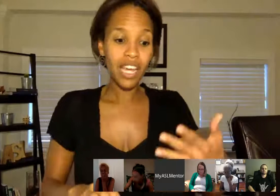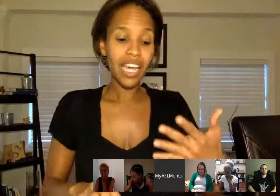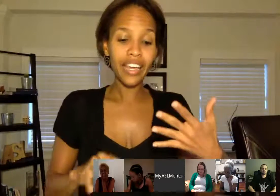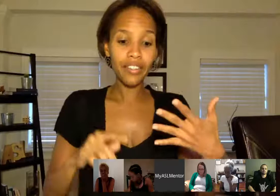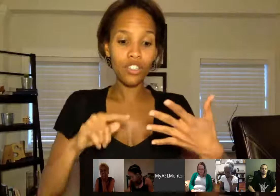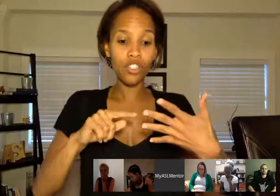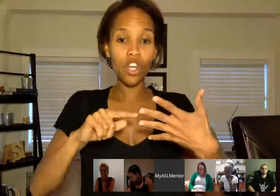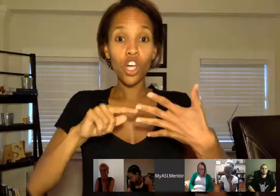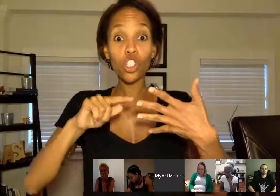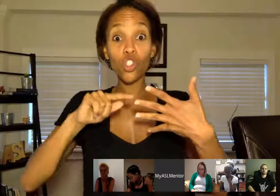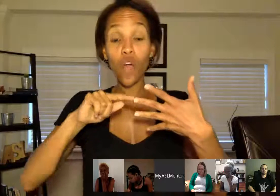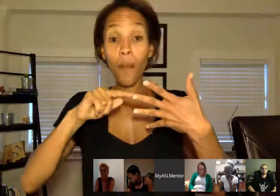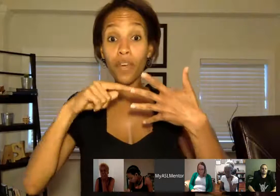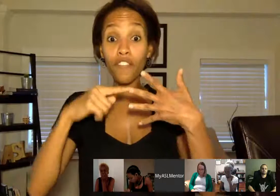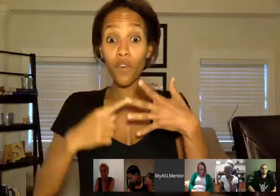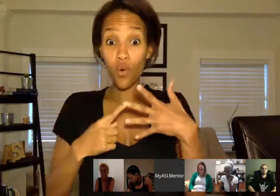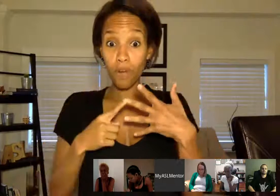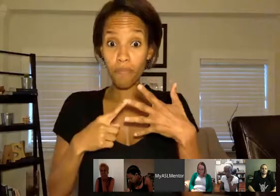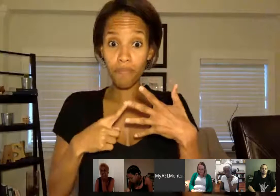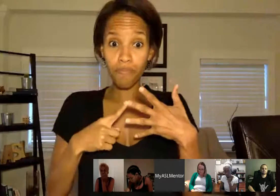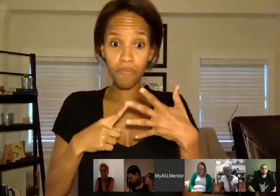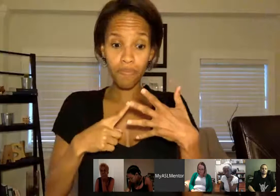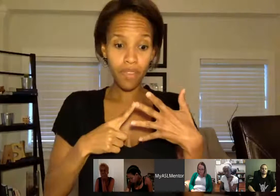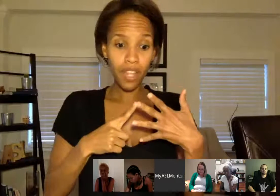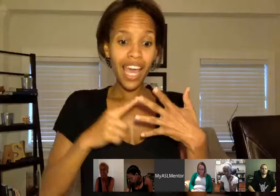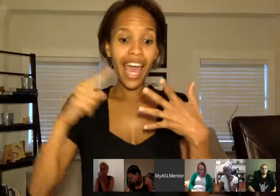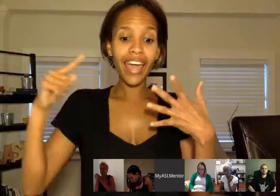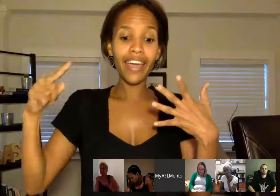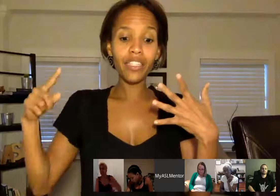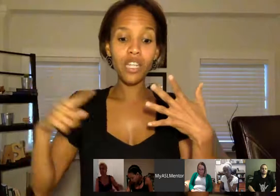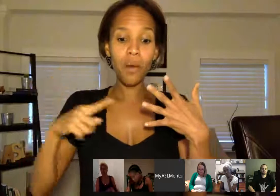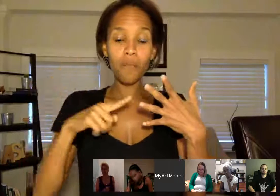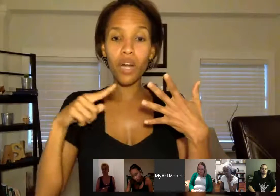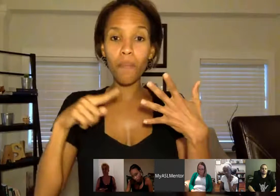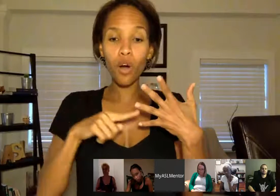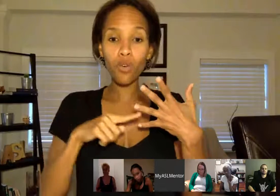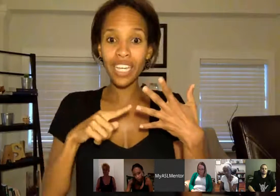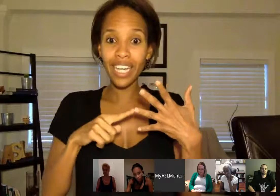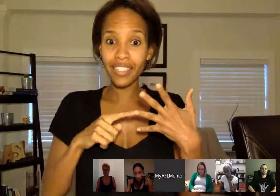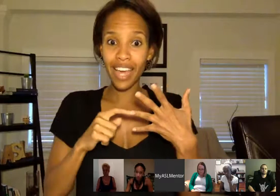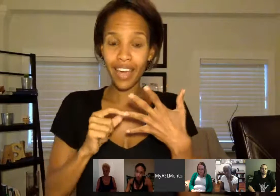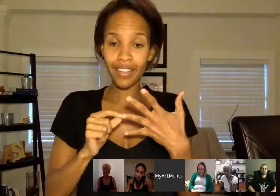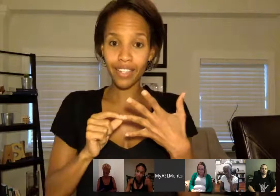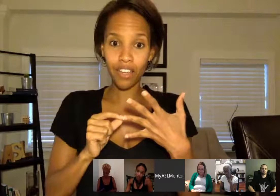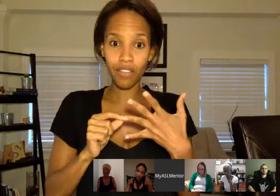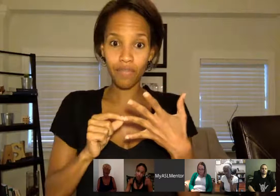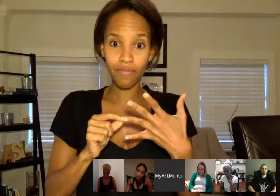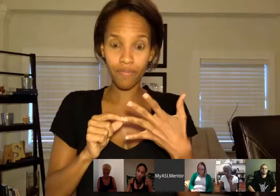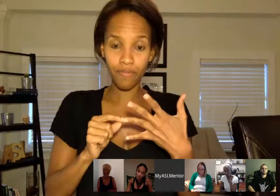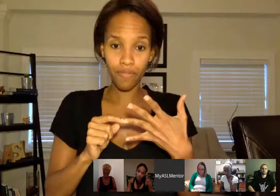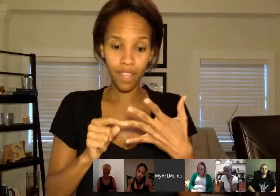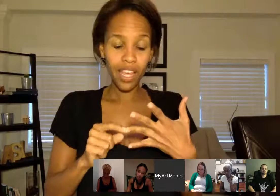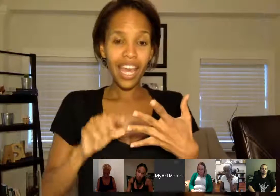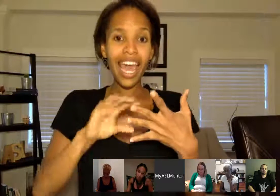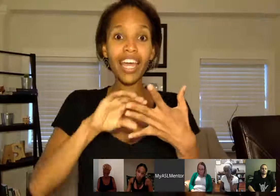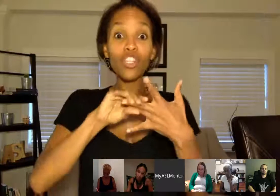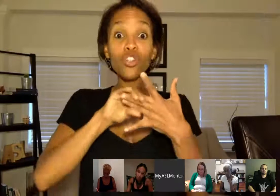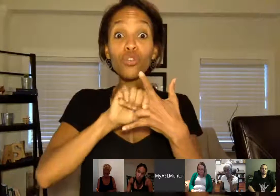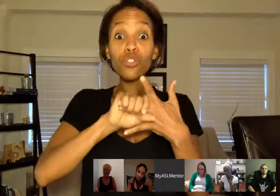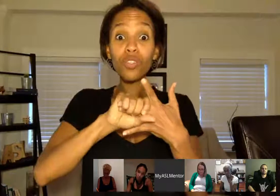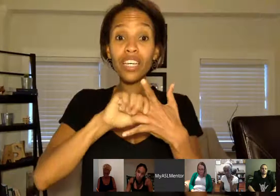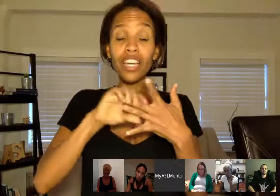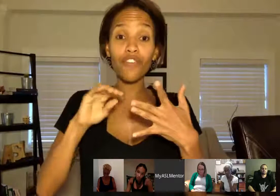fails, is dropping form and composing it into ASL.